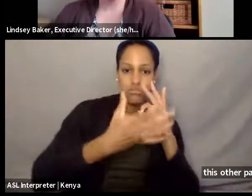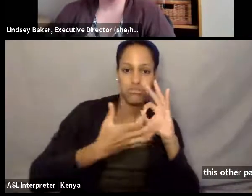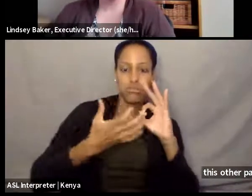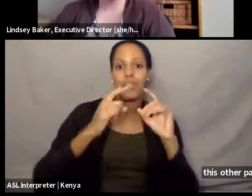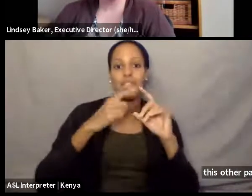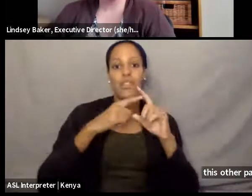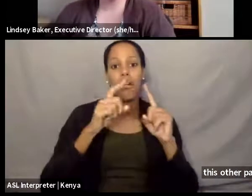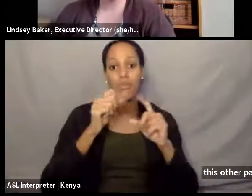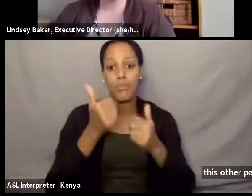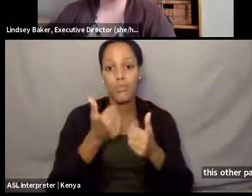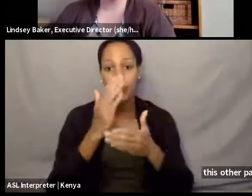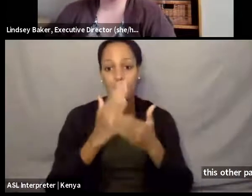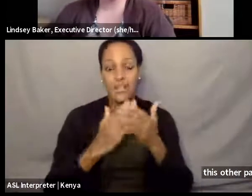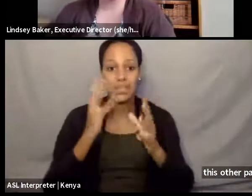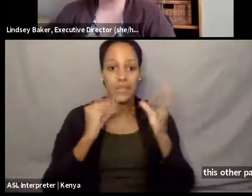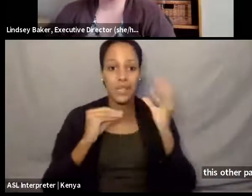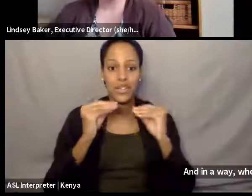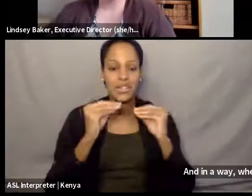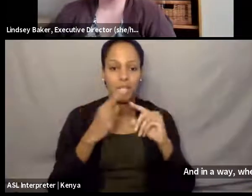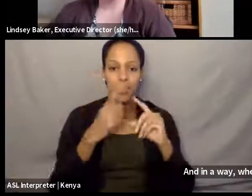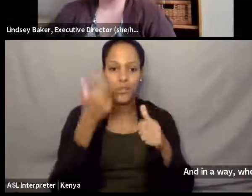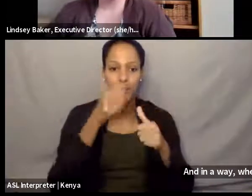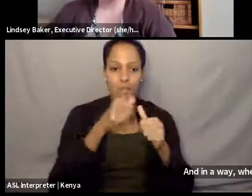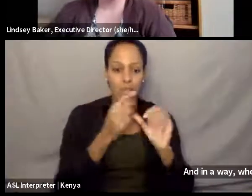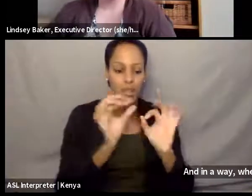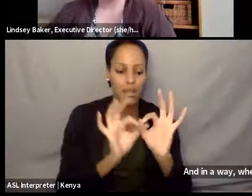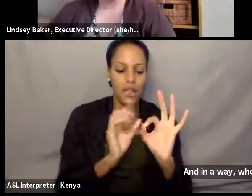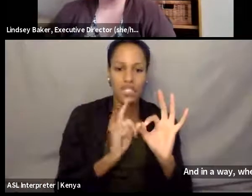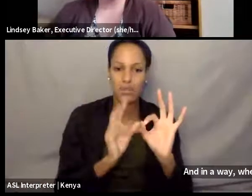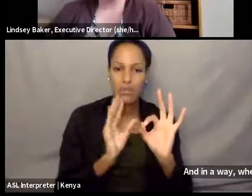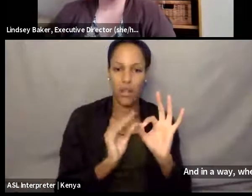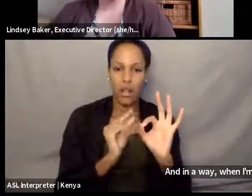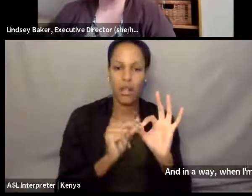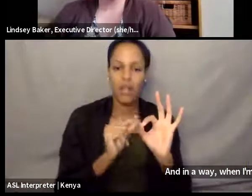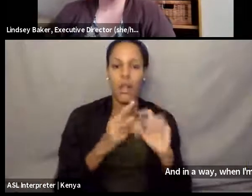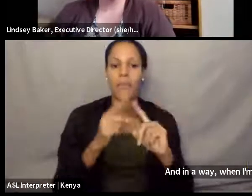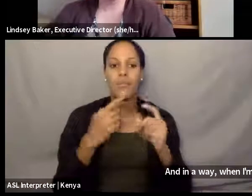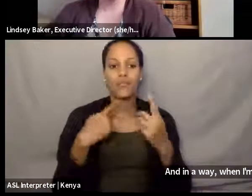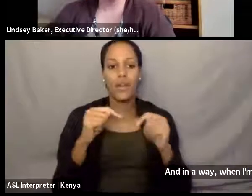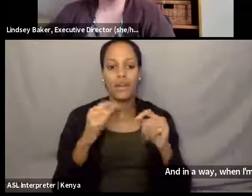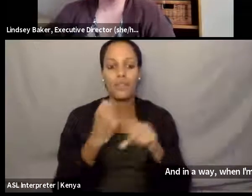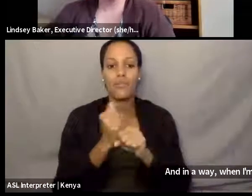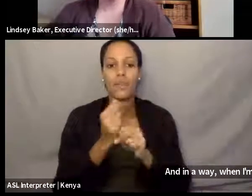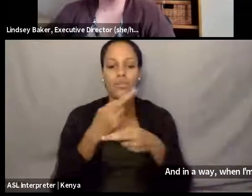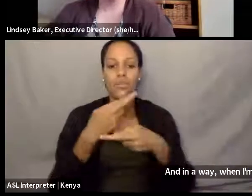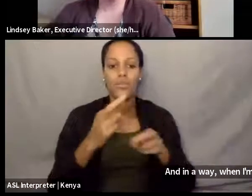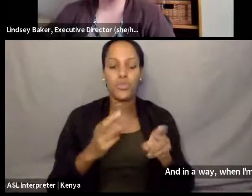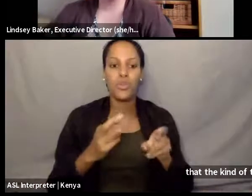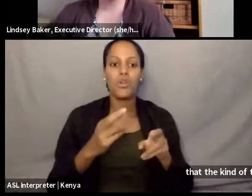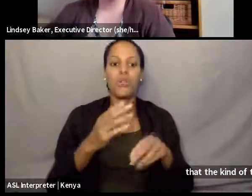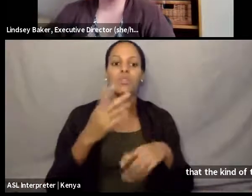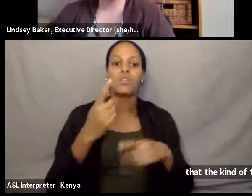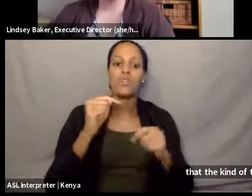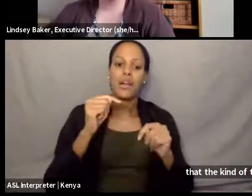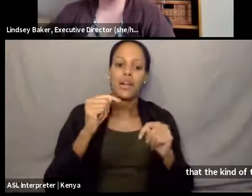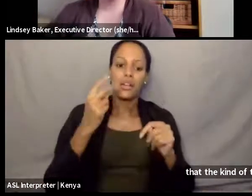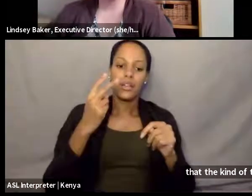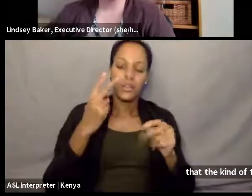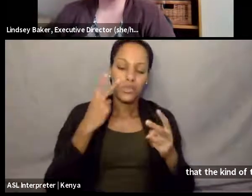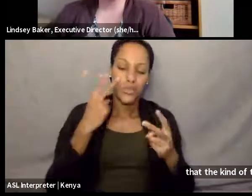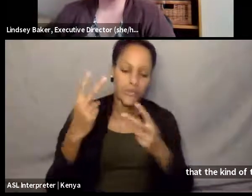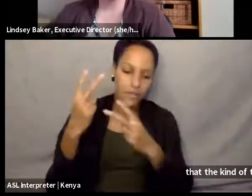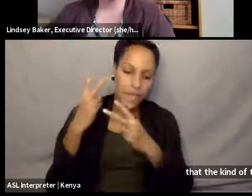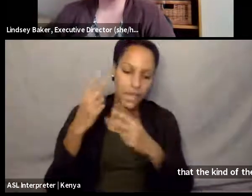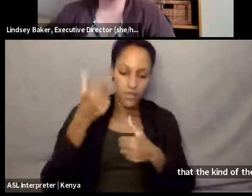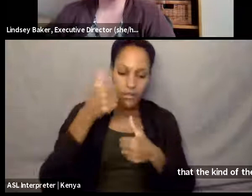to do is make room for that, the kind of fluidity of recall or the possibility, a more